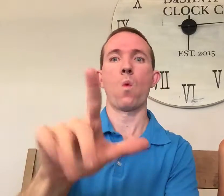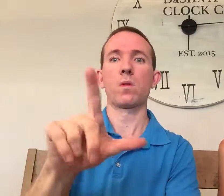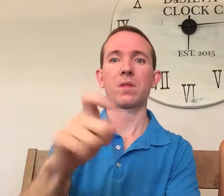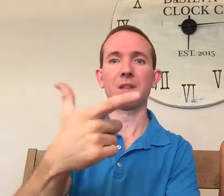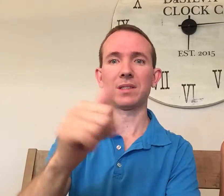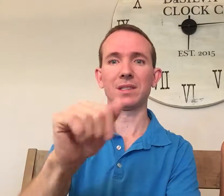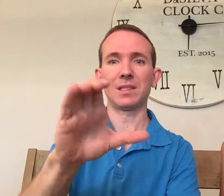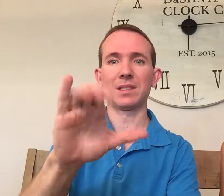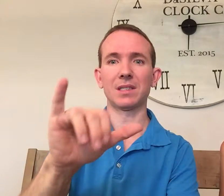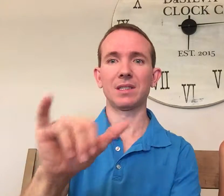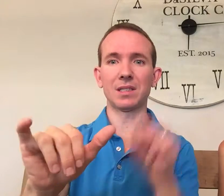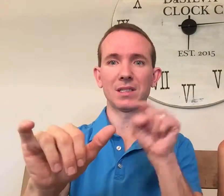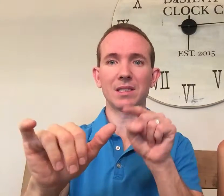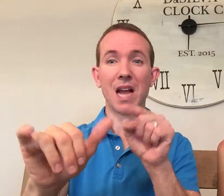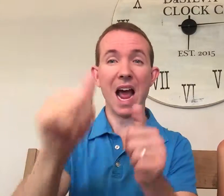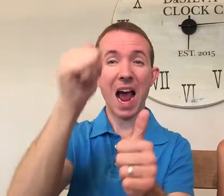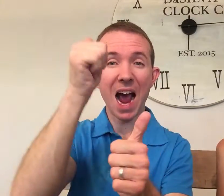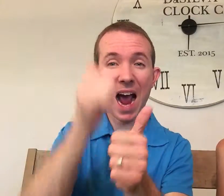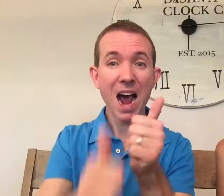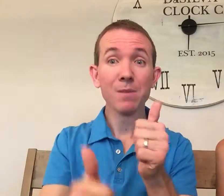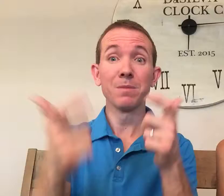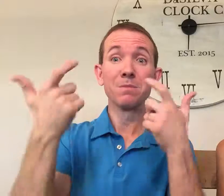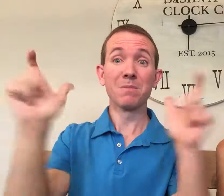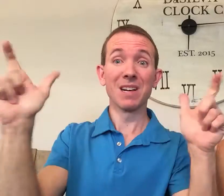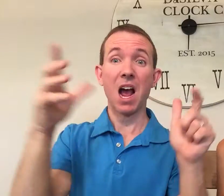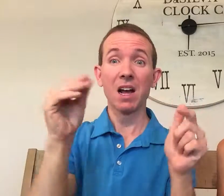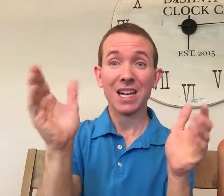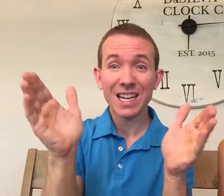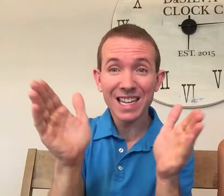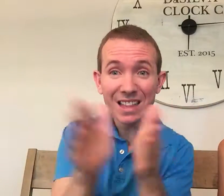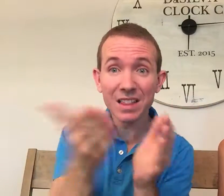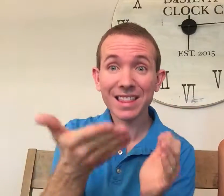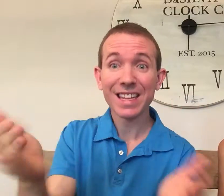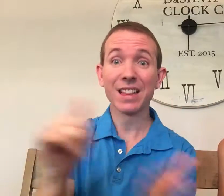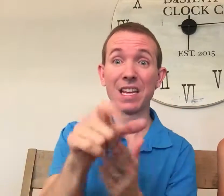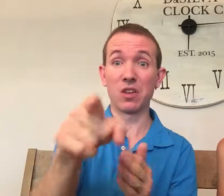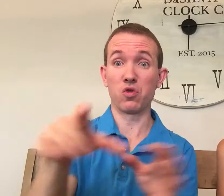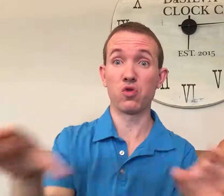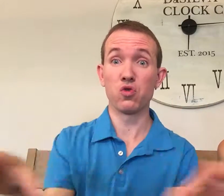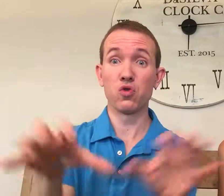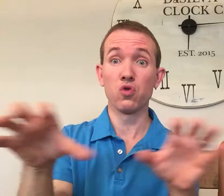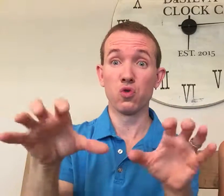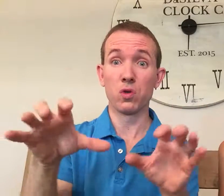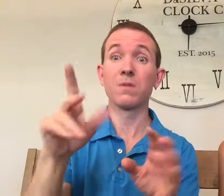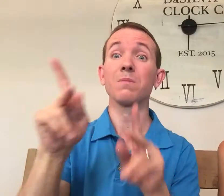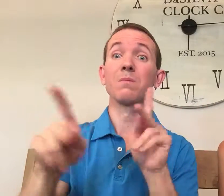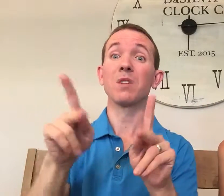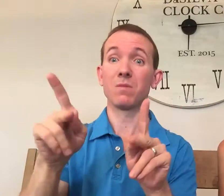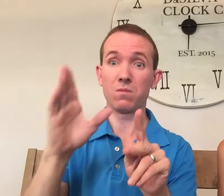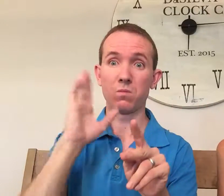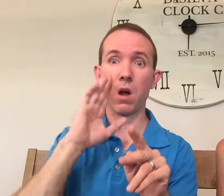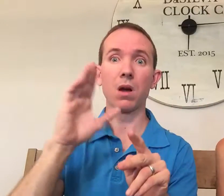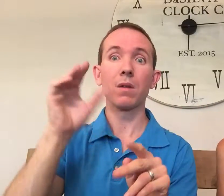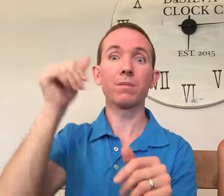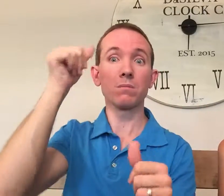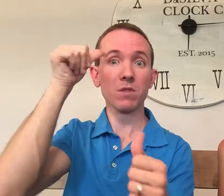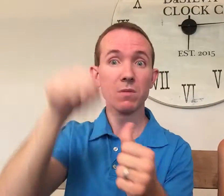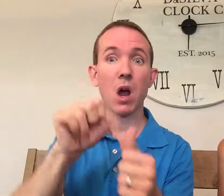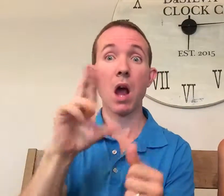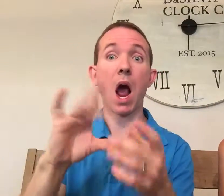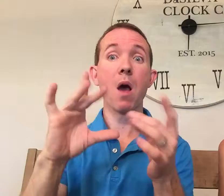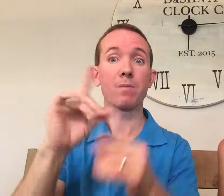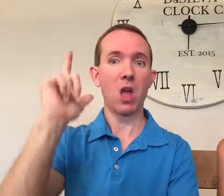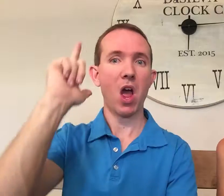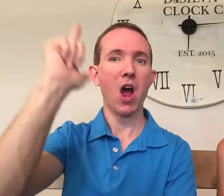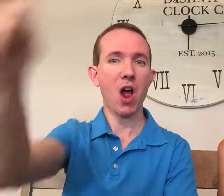why? Because your legacy. Every big or small thing you do,